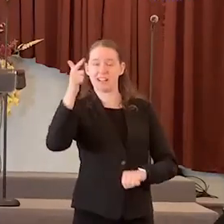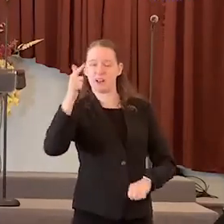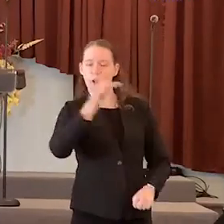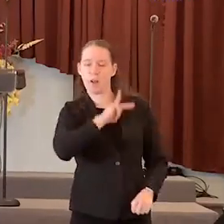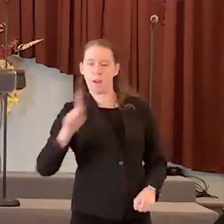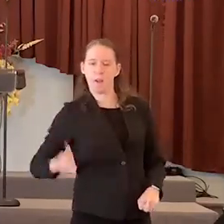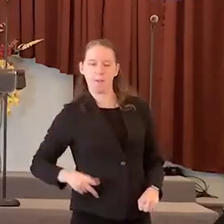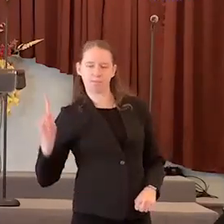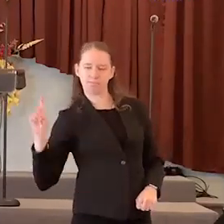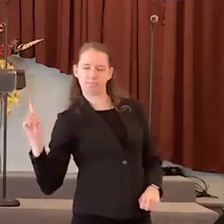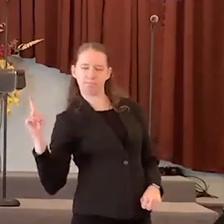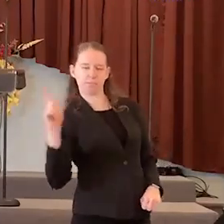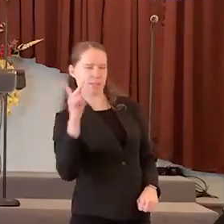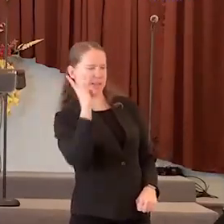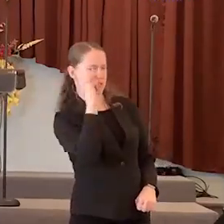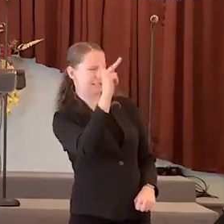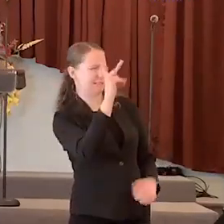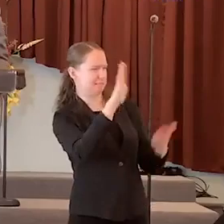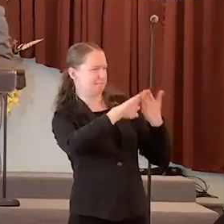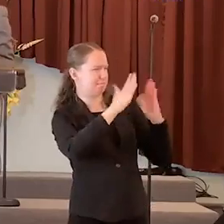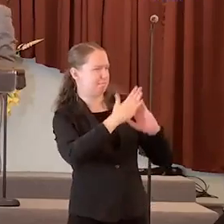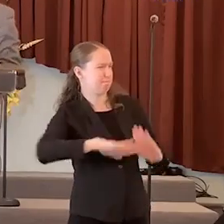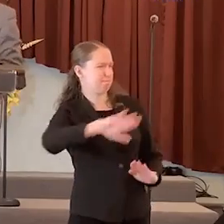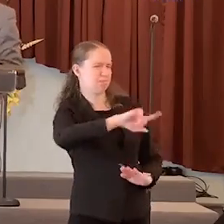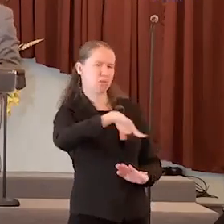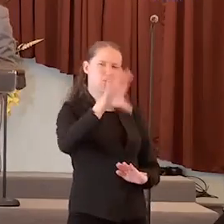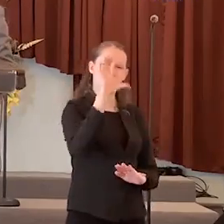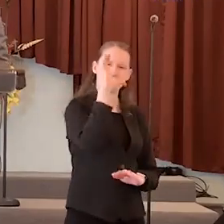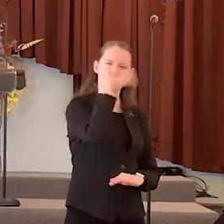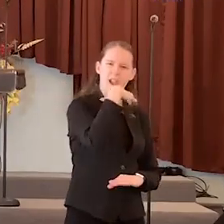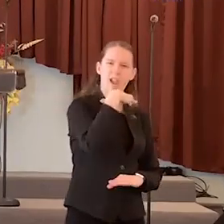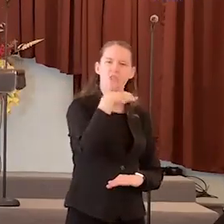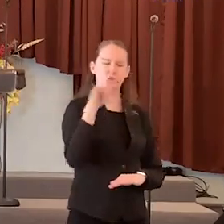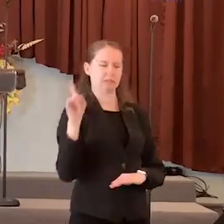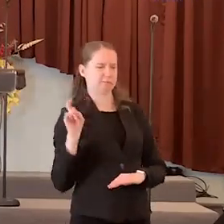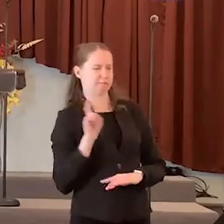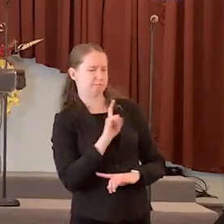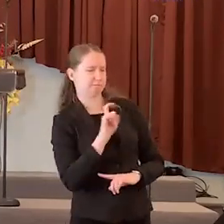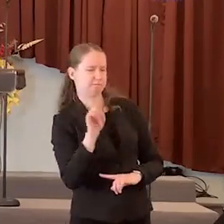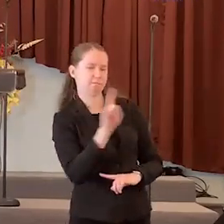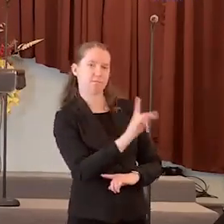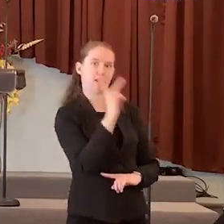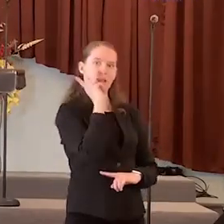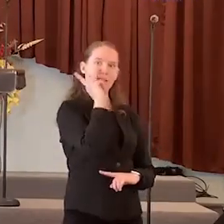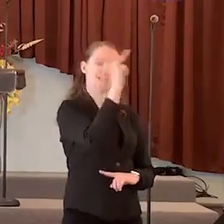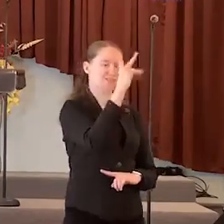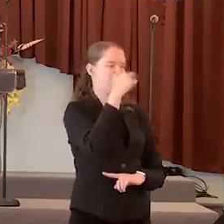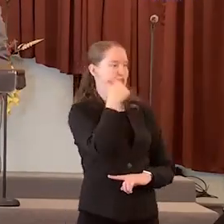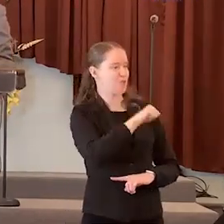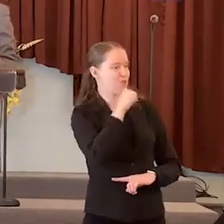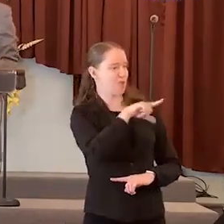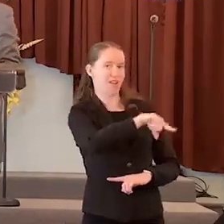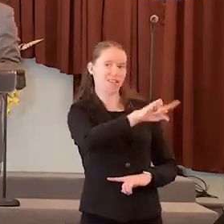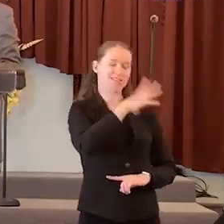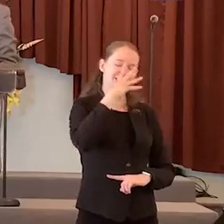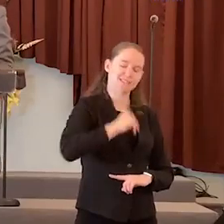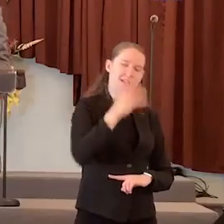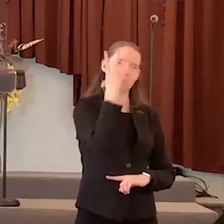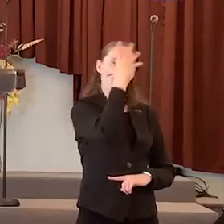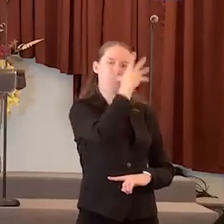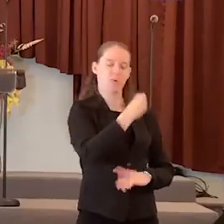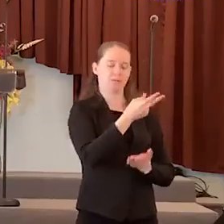discovered the strange kingdom. While exploring it, he was surprised to find a Sleeping Beauty lying